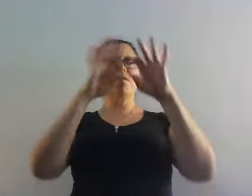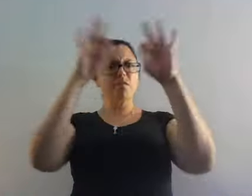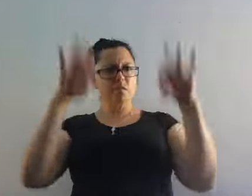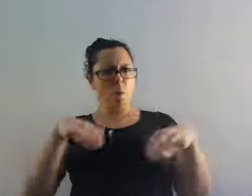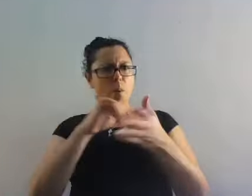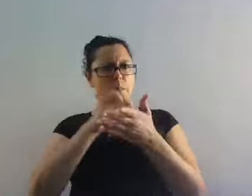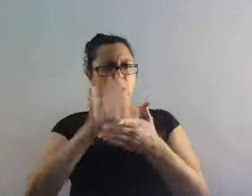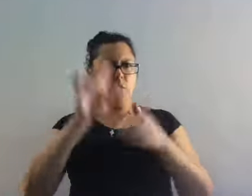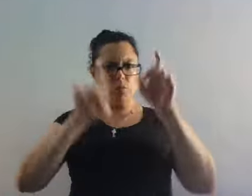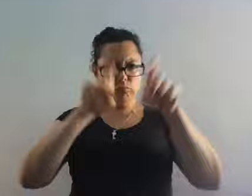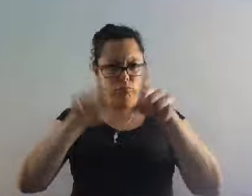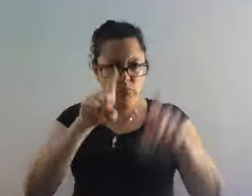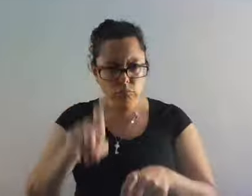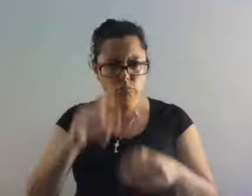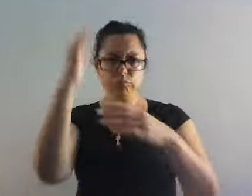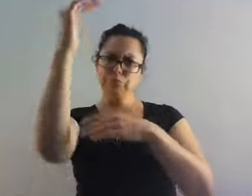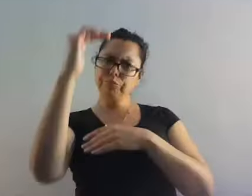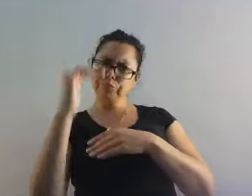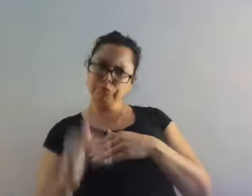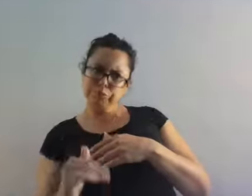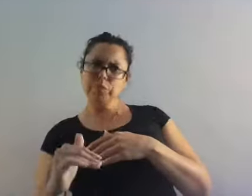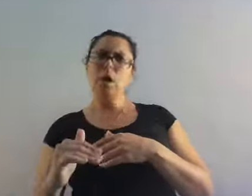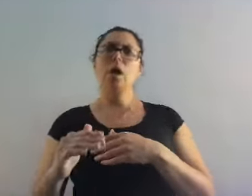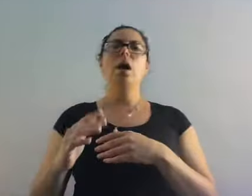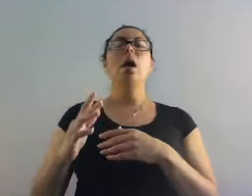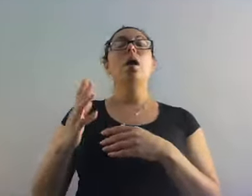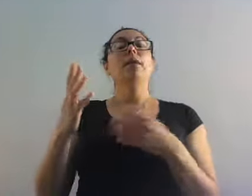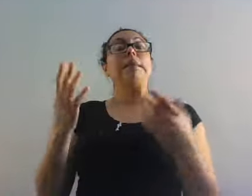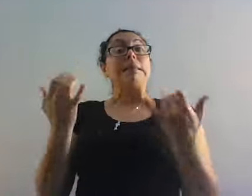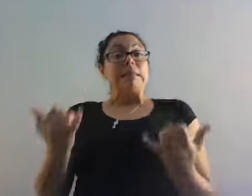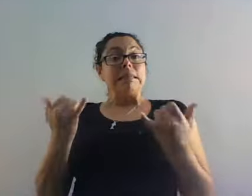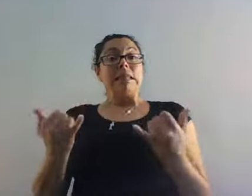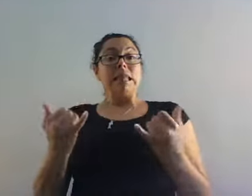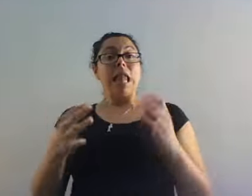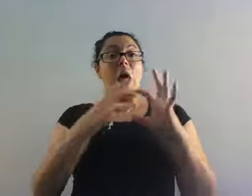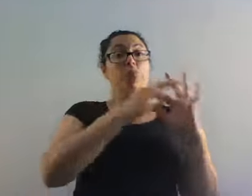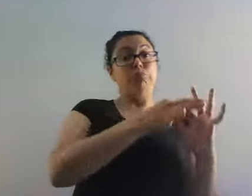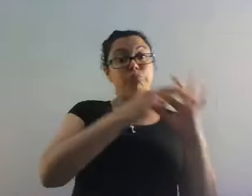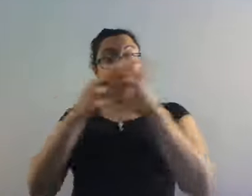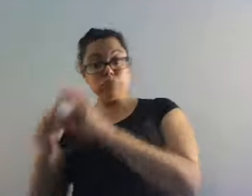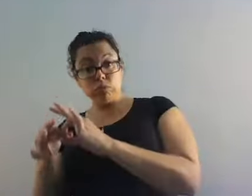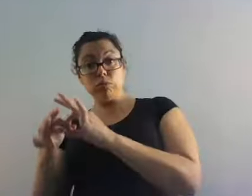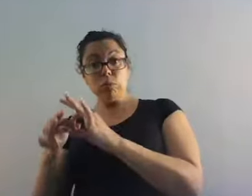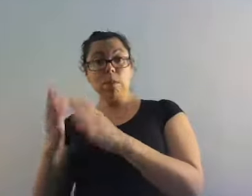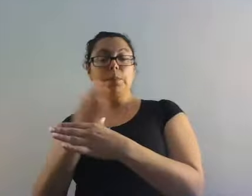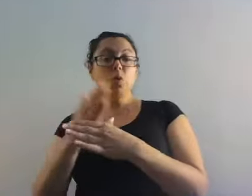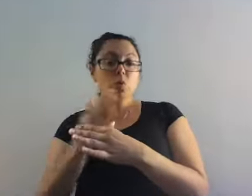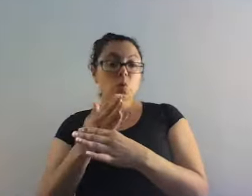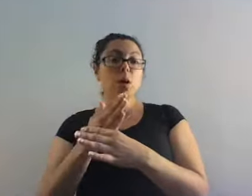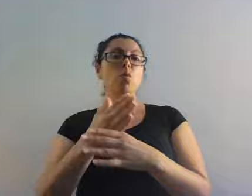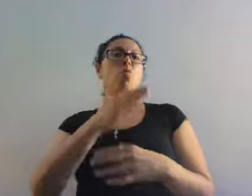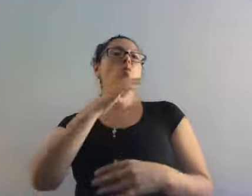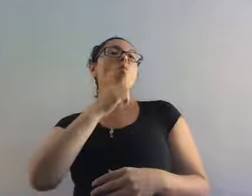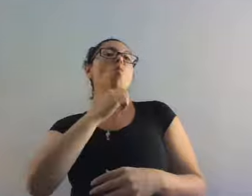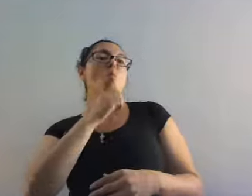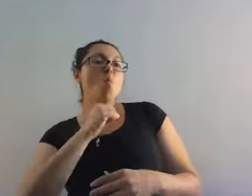casual connection between the old injury and the new injury. If the old injury is a neck injury and the